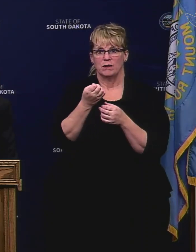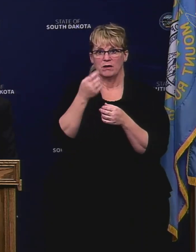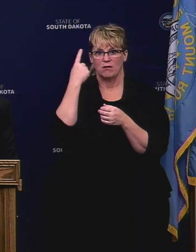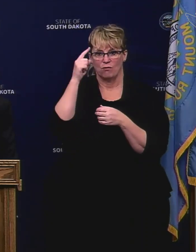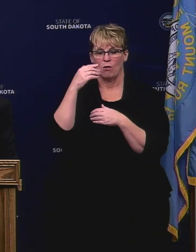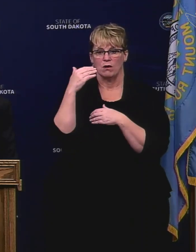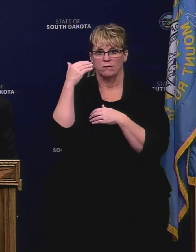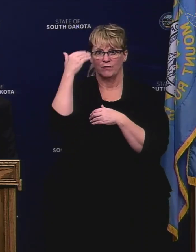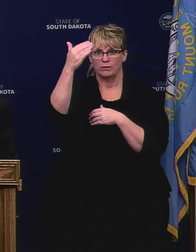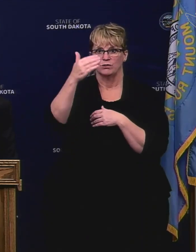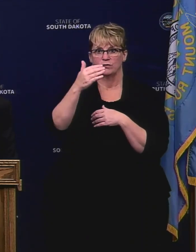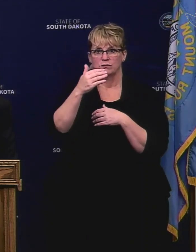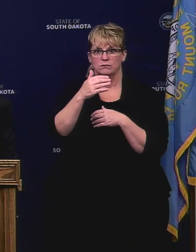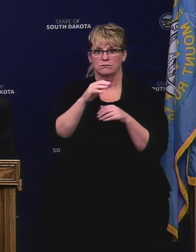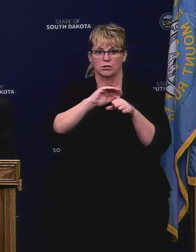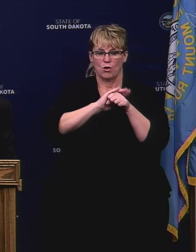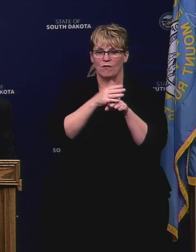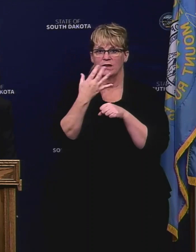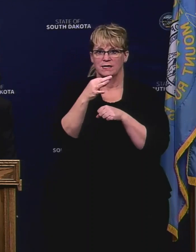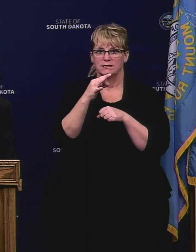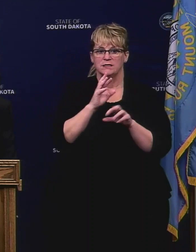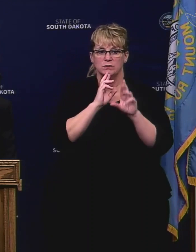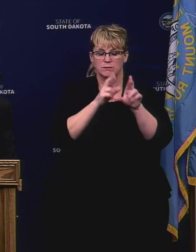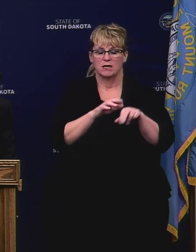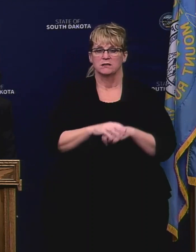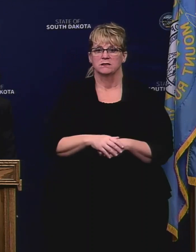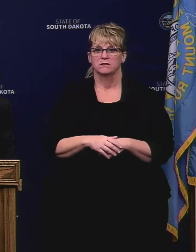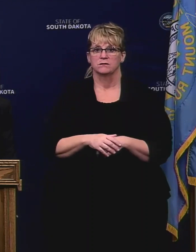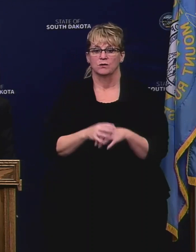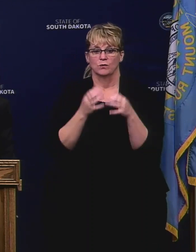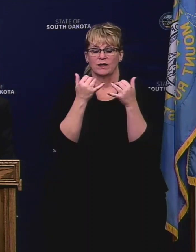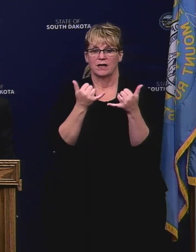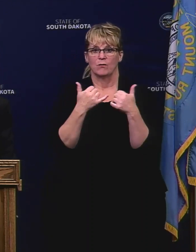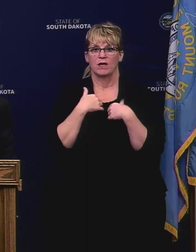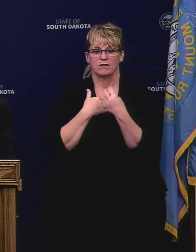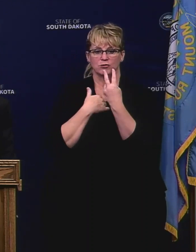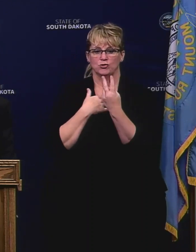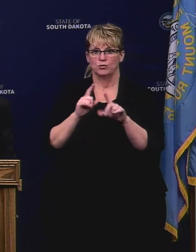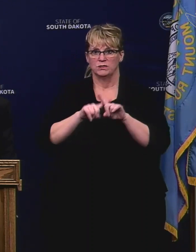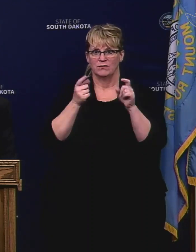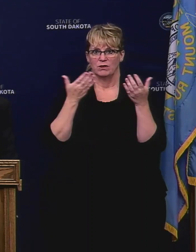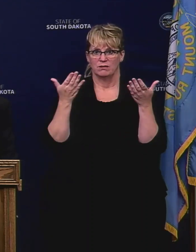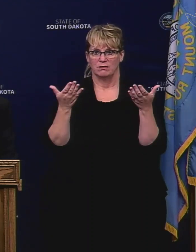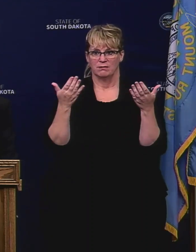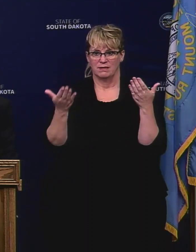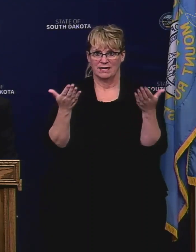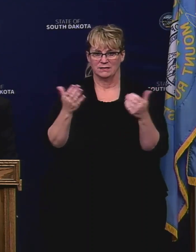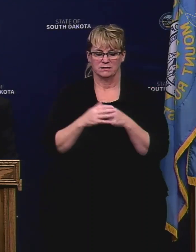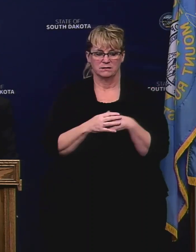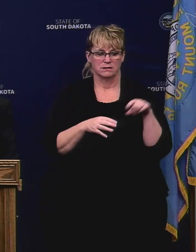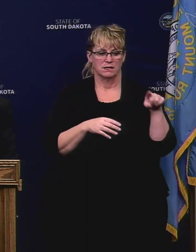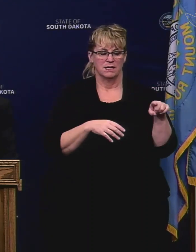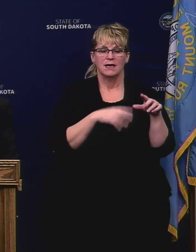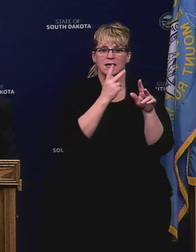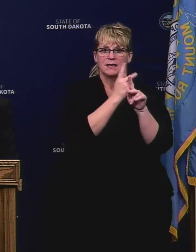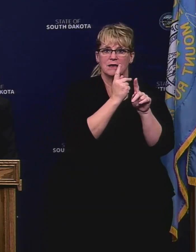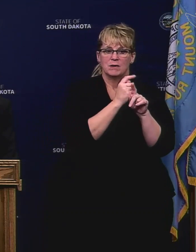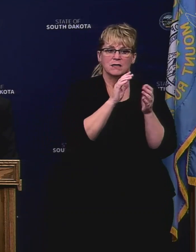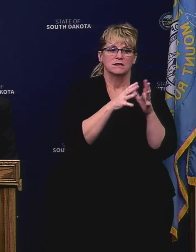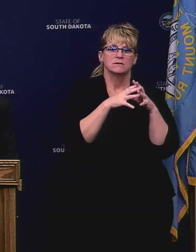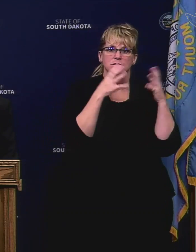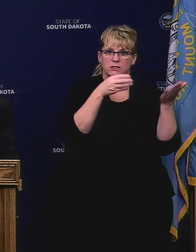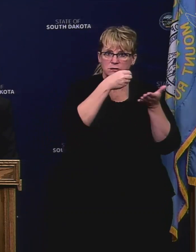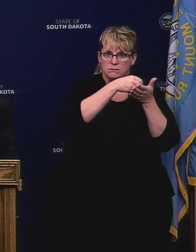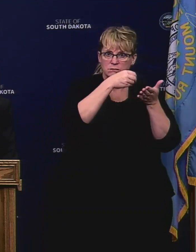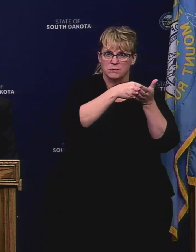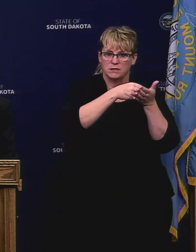COVID-19 response. So at the moment, we're balancing two different things, preserving as much of the funds as